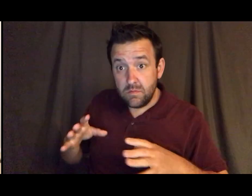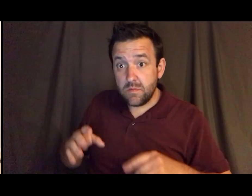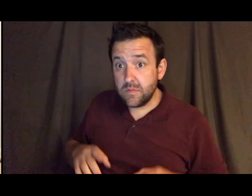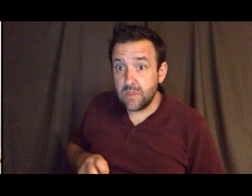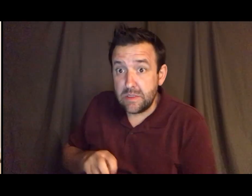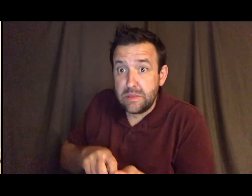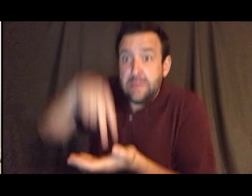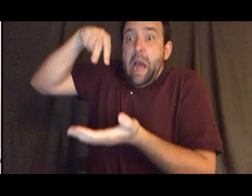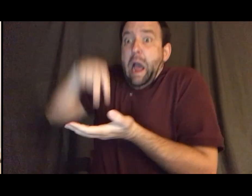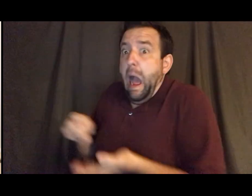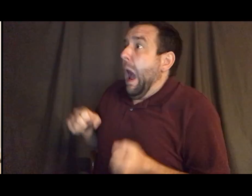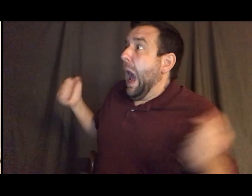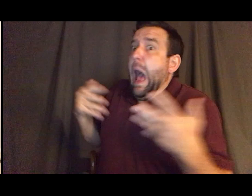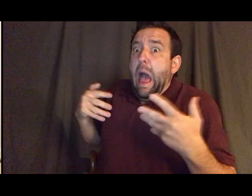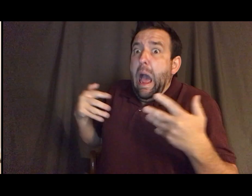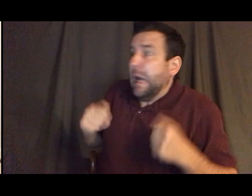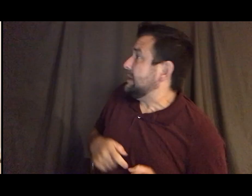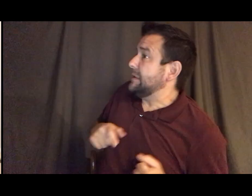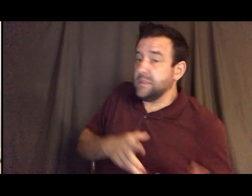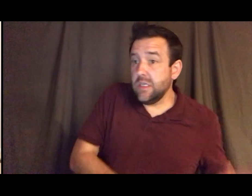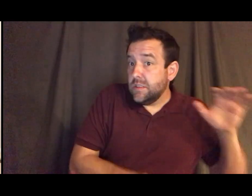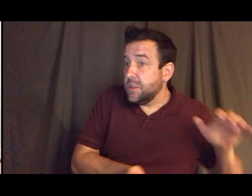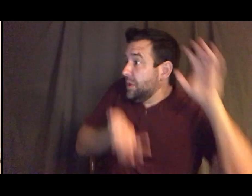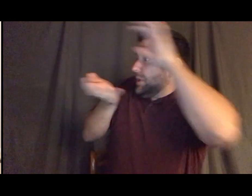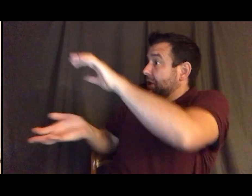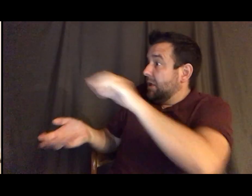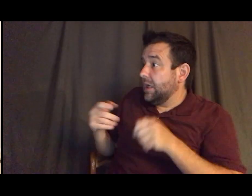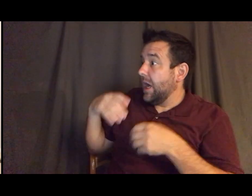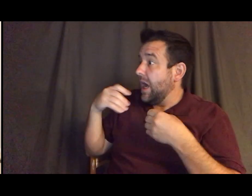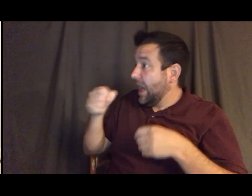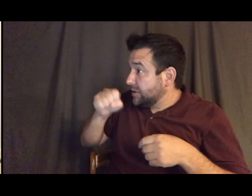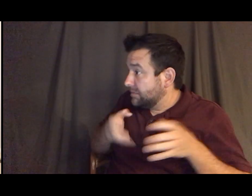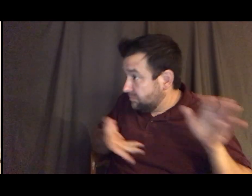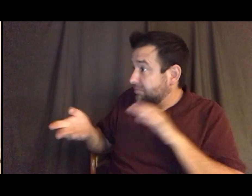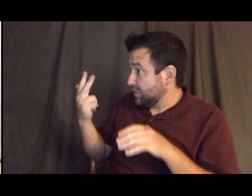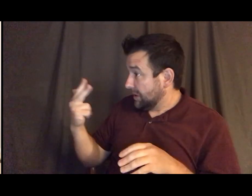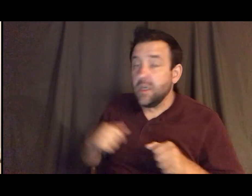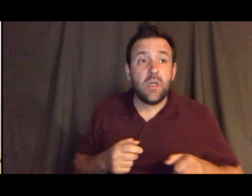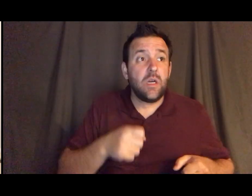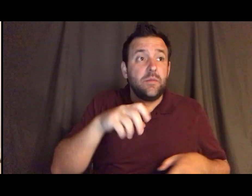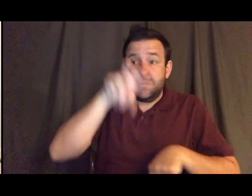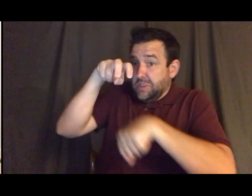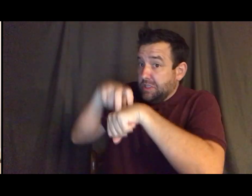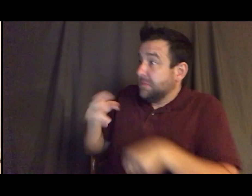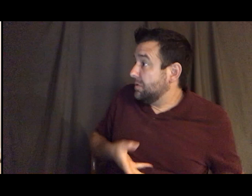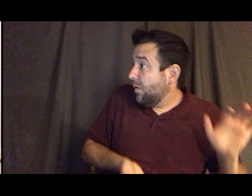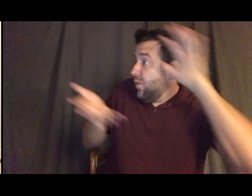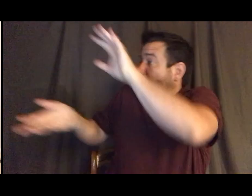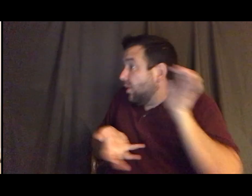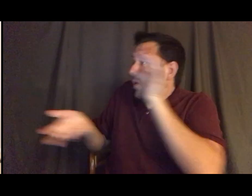3 boxes of ice cream, 11 bags of potato chips, 19 lifesavers, all for free.